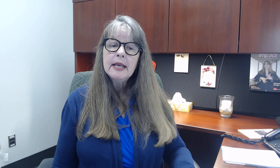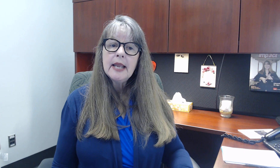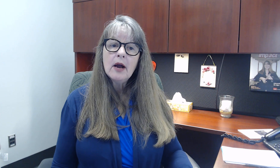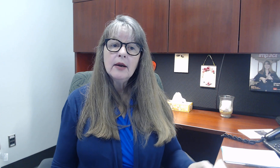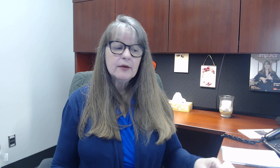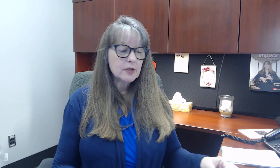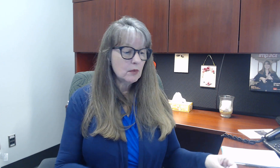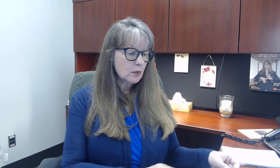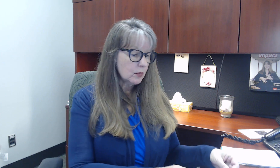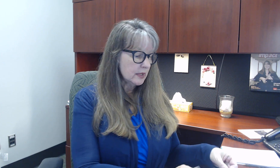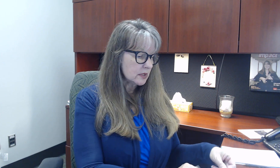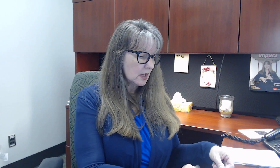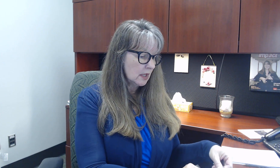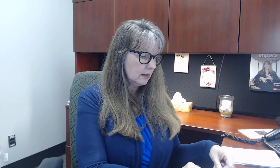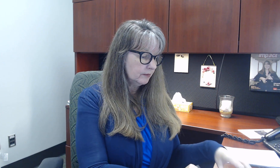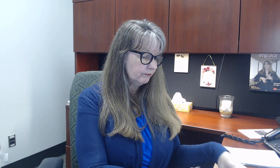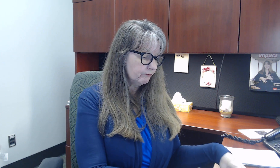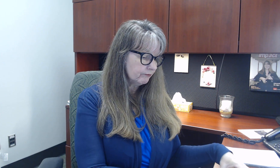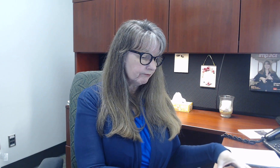Now, if someone is